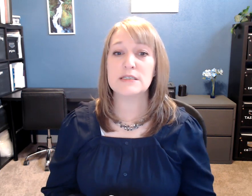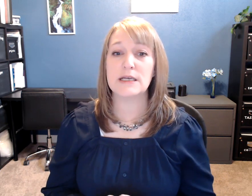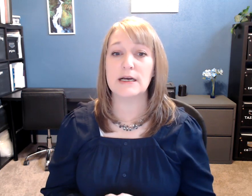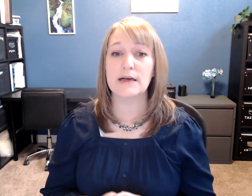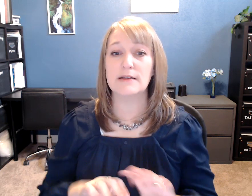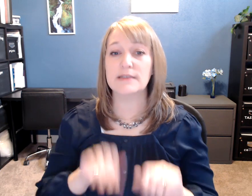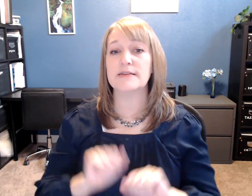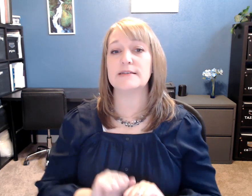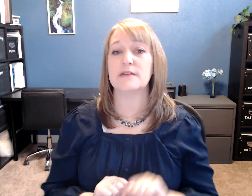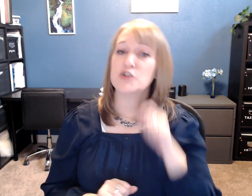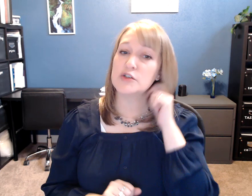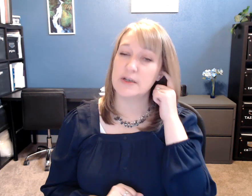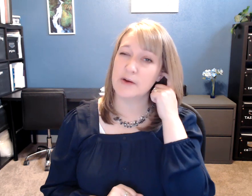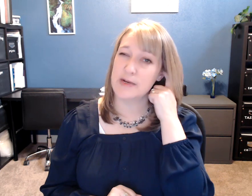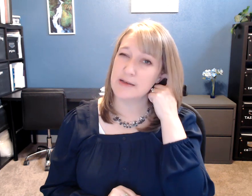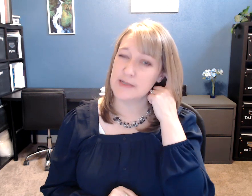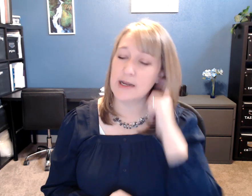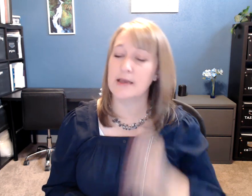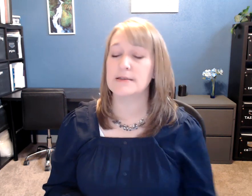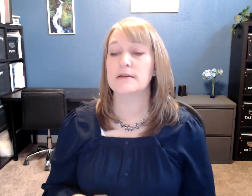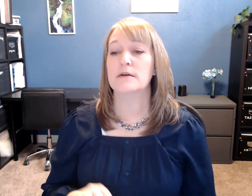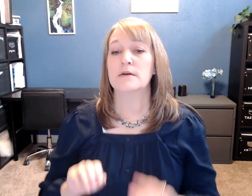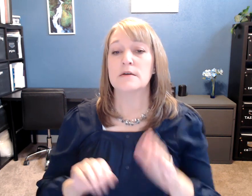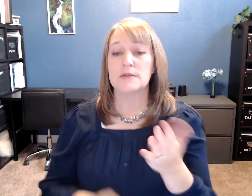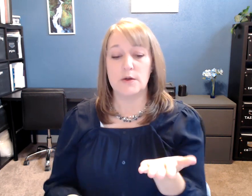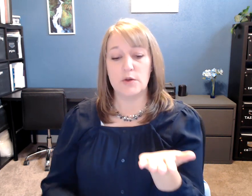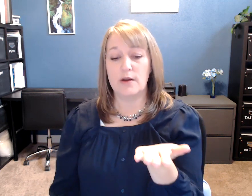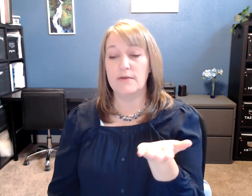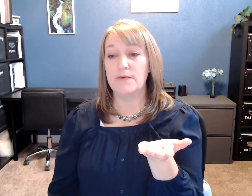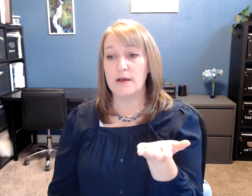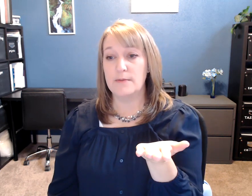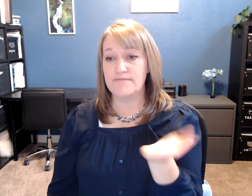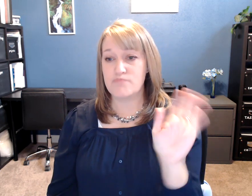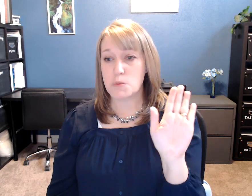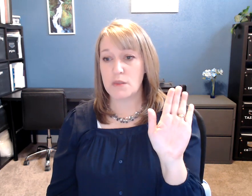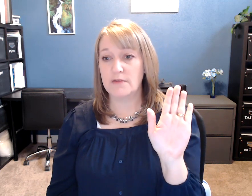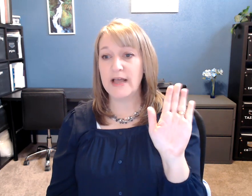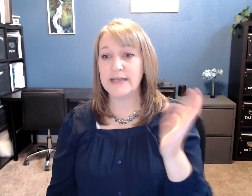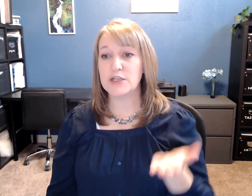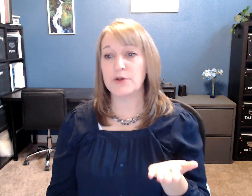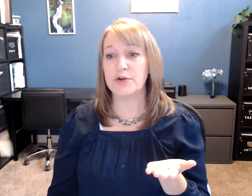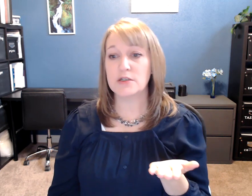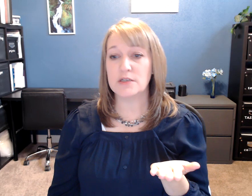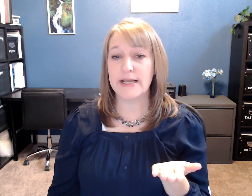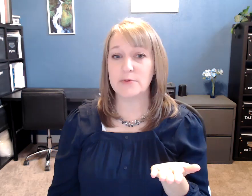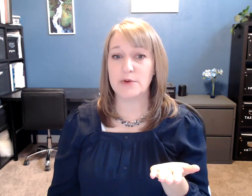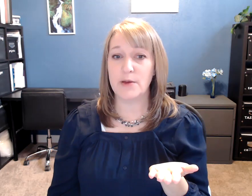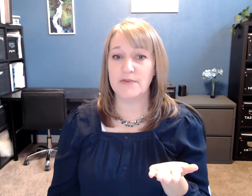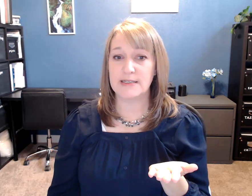most, I'll show you 2 different ways of signing it. So you want a flat hand shape on your non-dominant hand with your palm facing